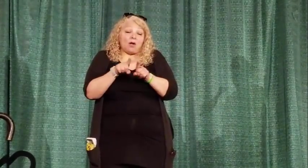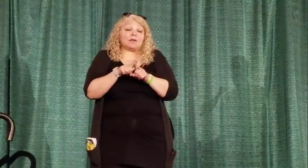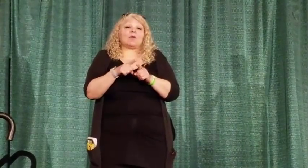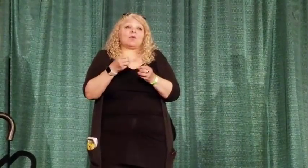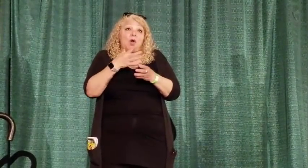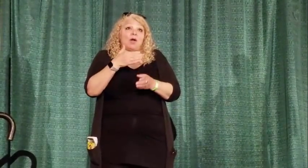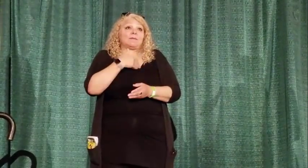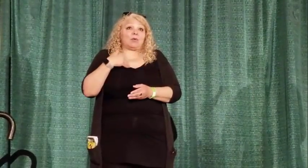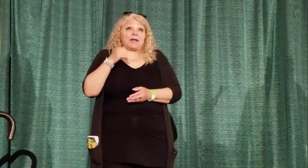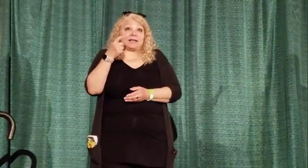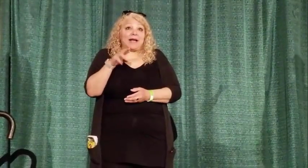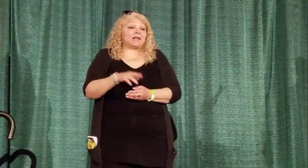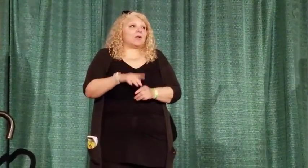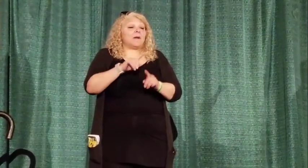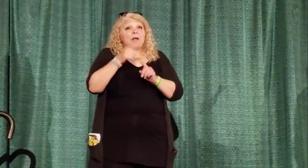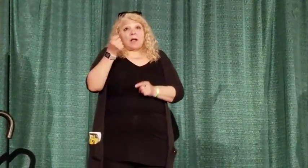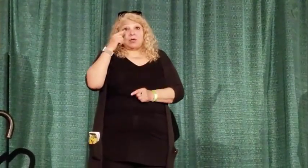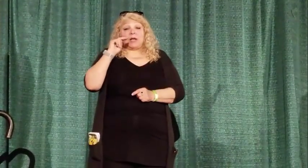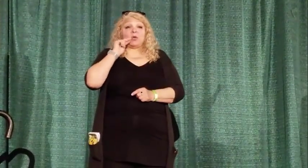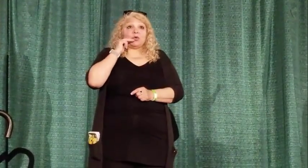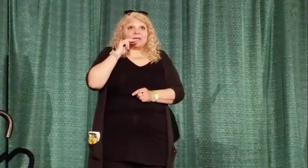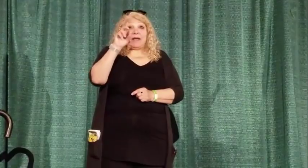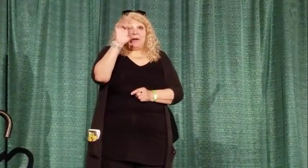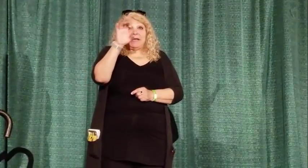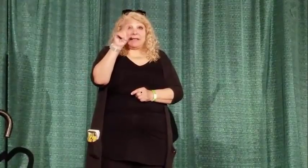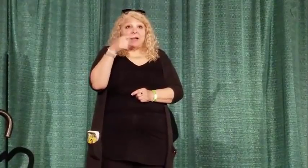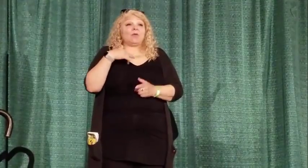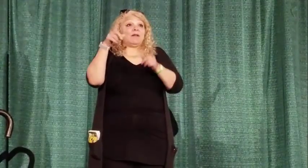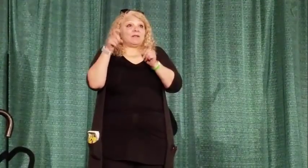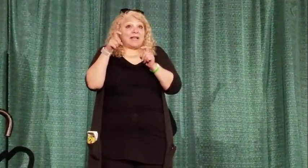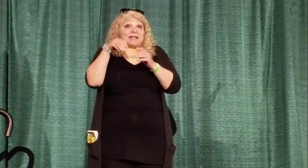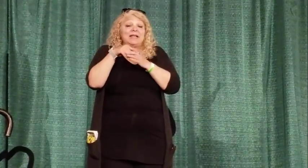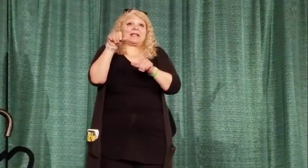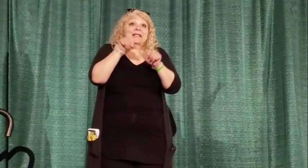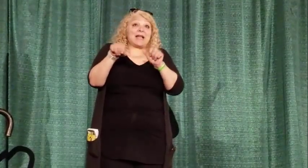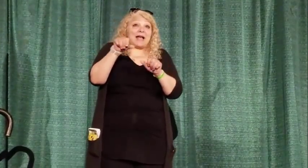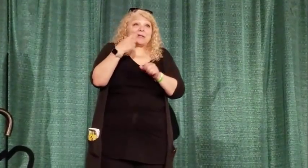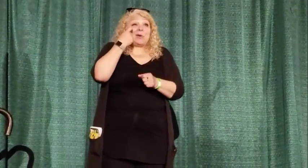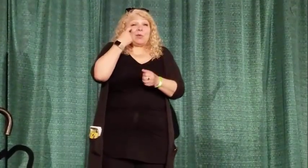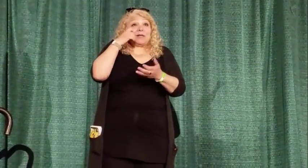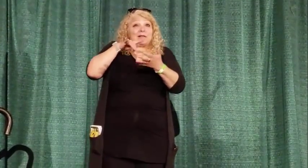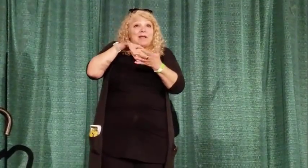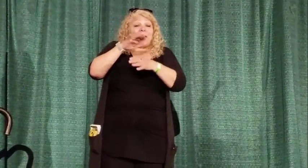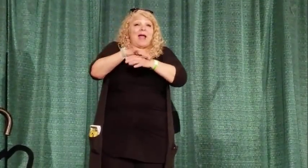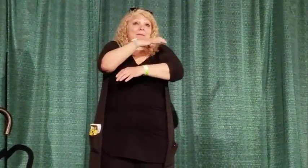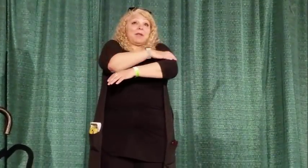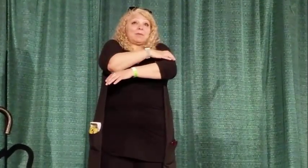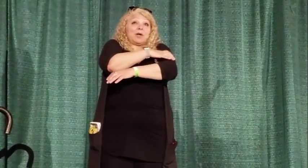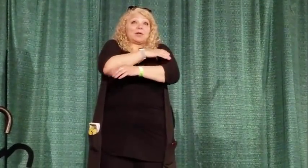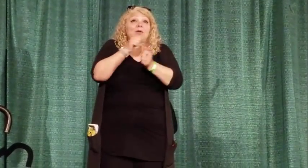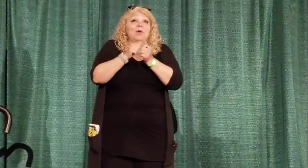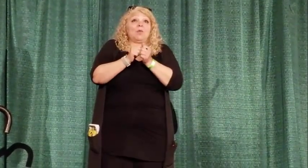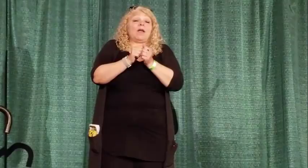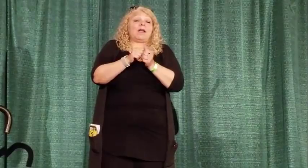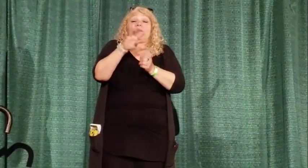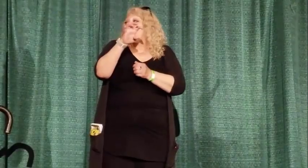well. Now, nutritarian diets have been tested in the scientific literature. Here's a recently published study on blood pressure with 443